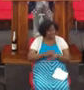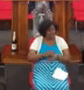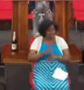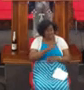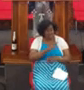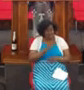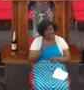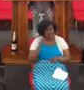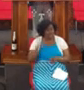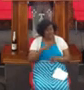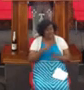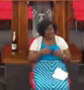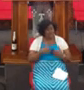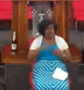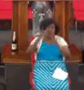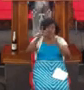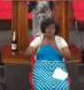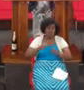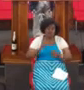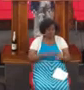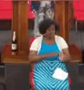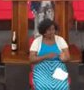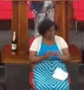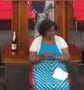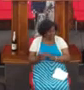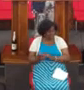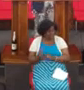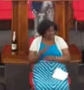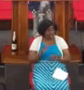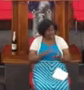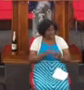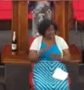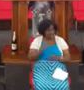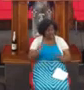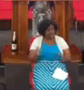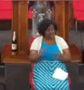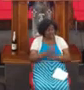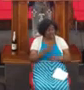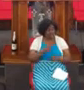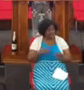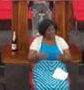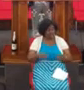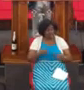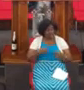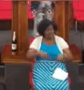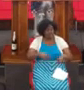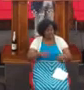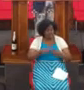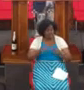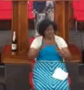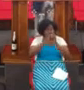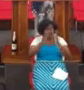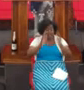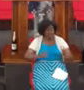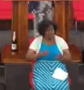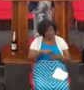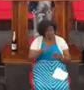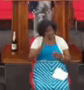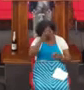listen, you have to trust Jesus. Jesus didn't take any chance. He goes into the house of this